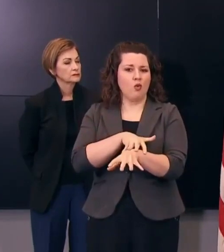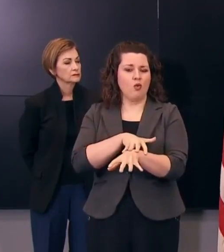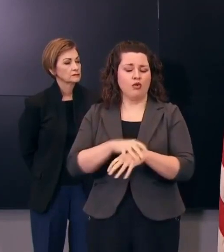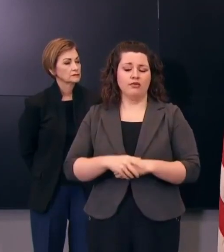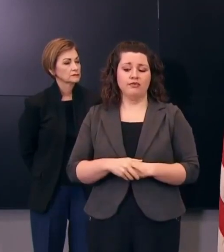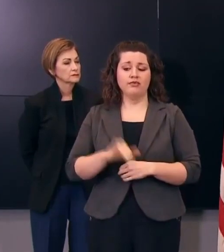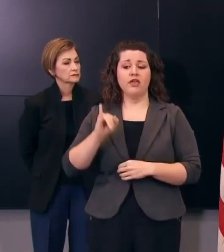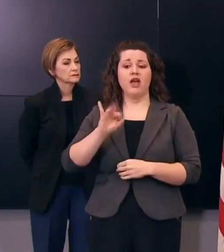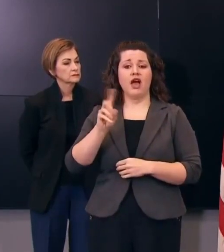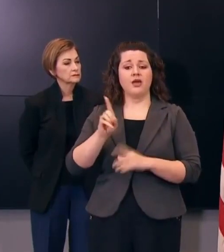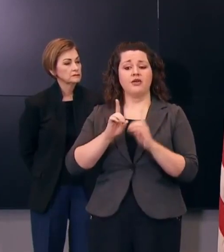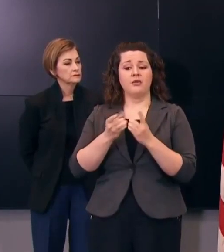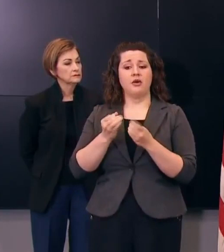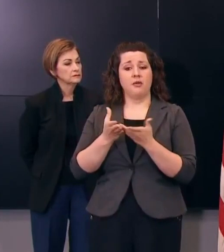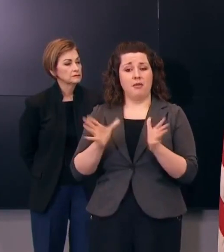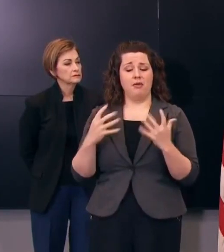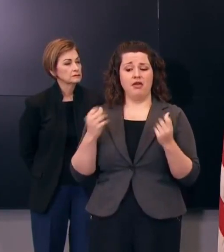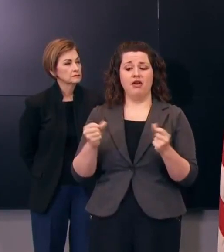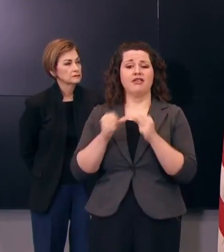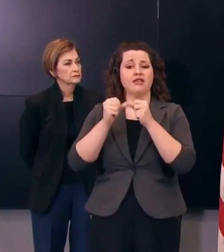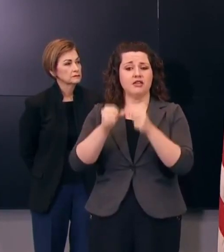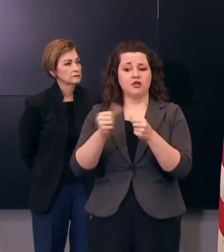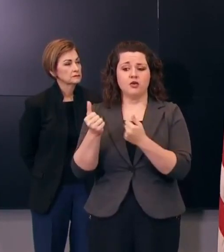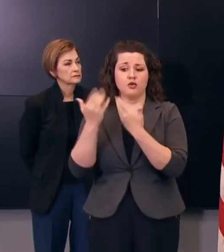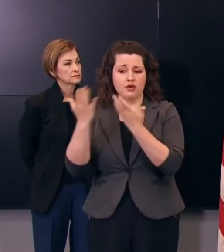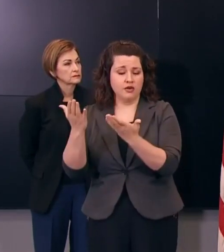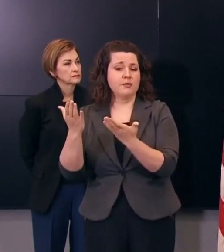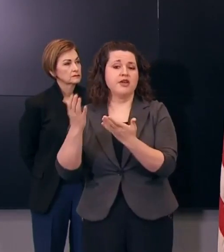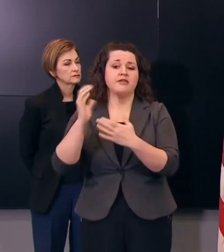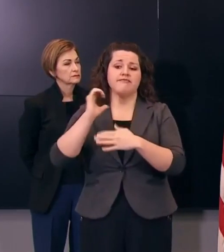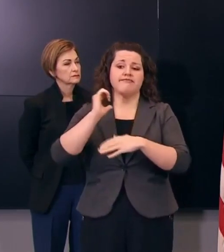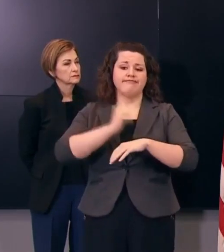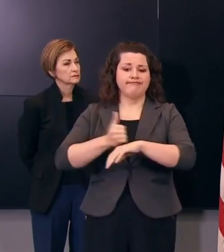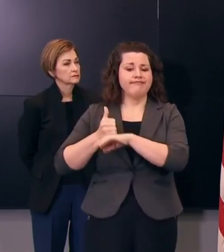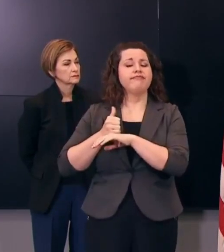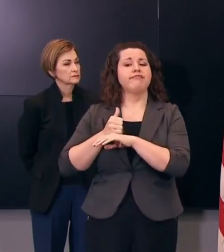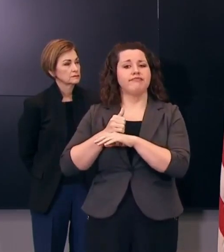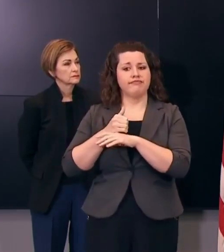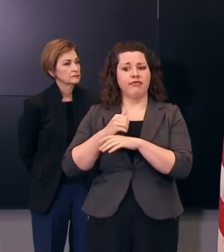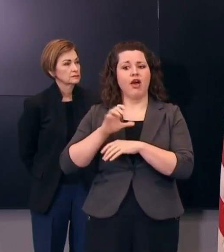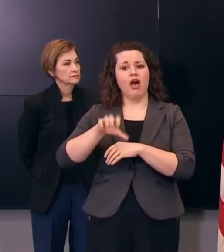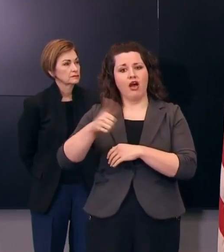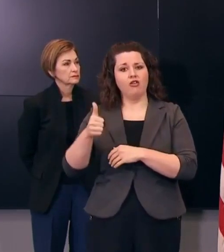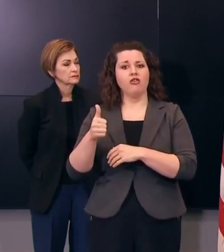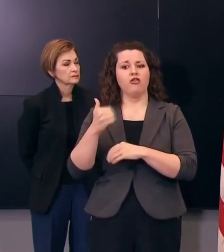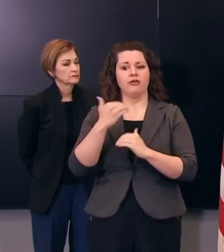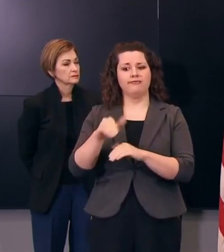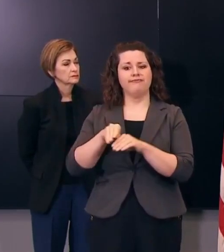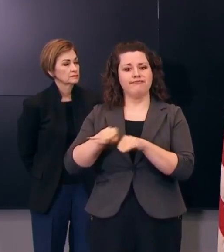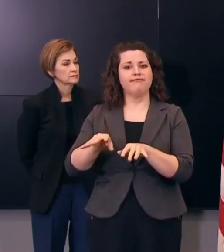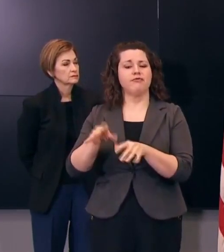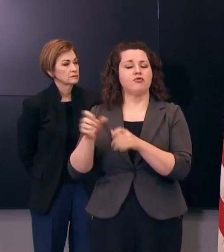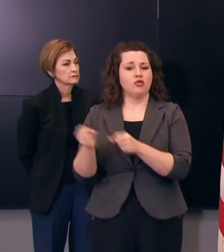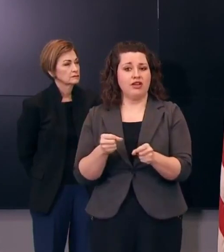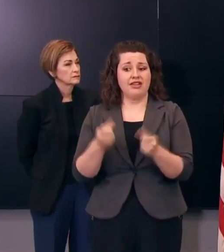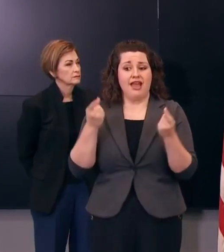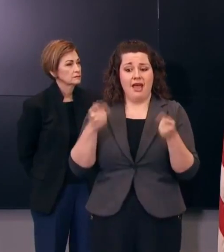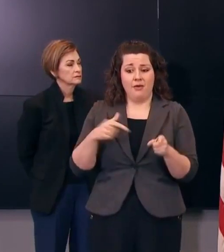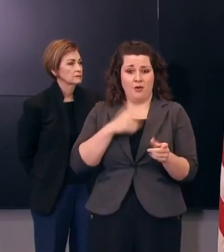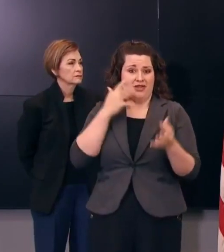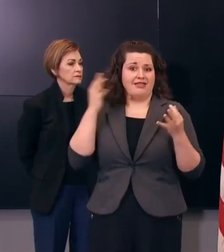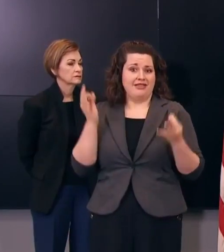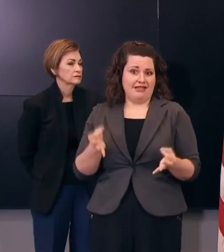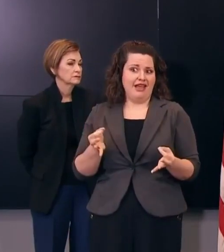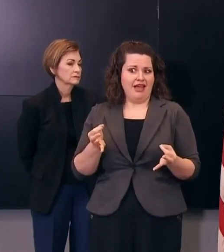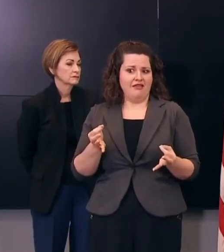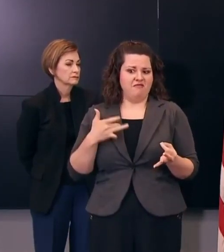Public Health will continue to recommend implementation of additional mitigation strategies when we determine those additional strategies